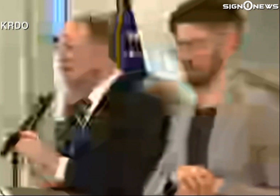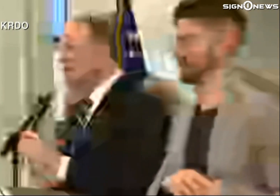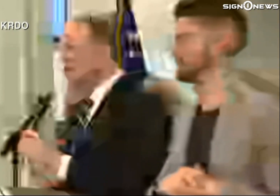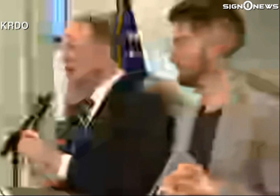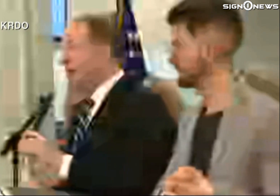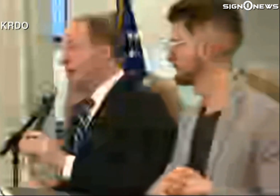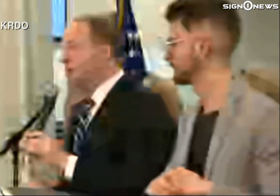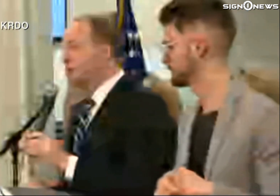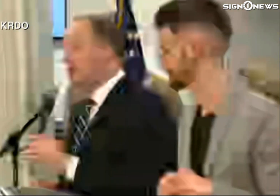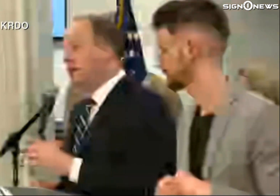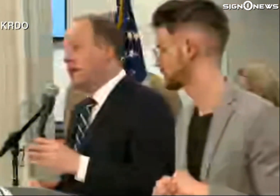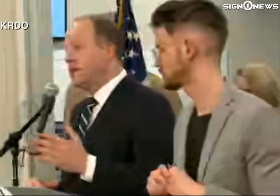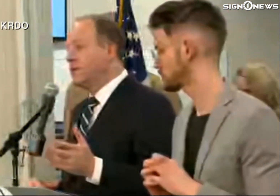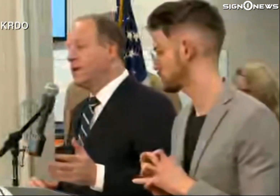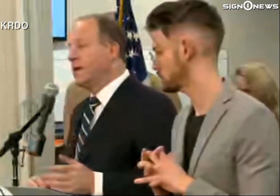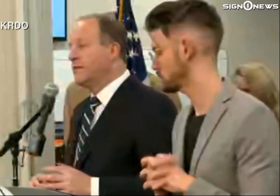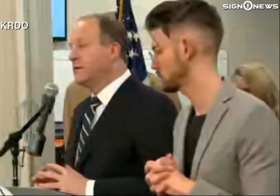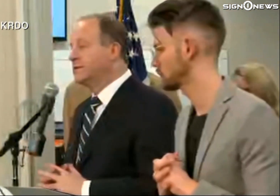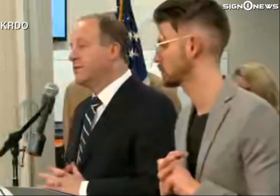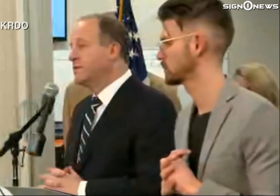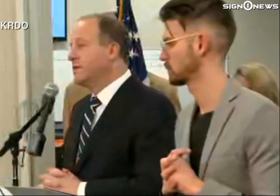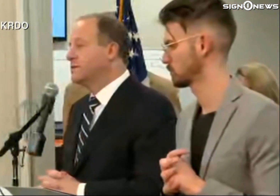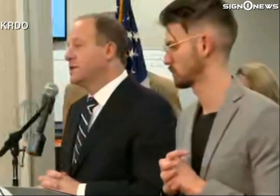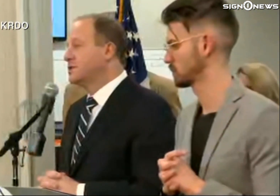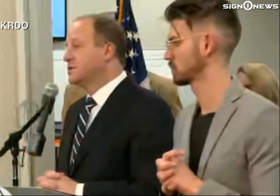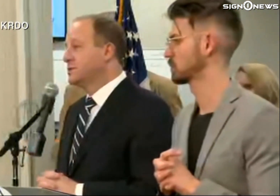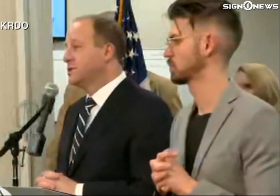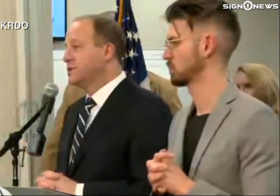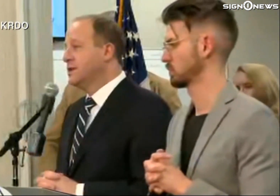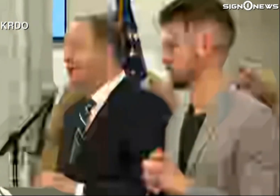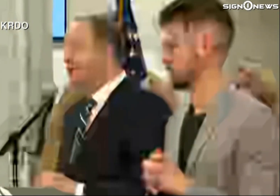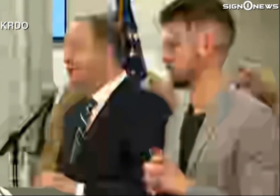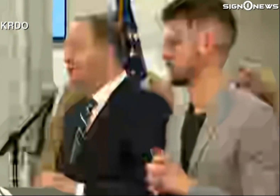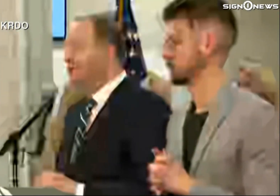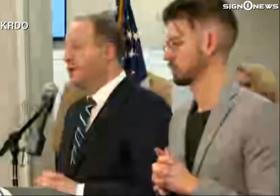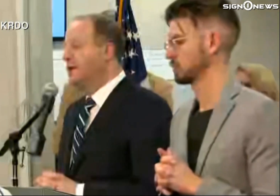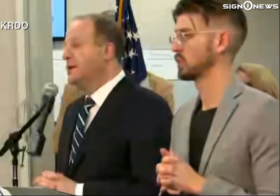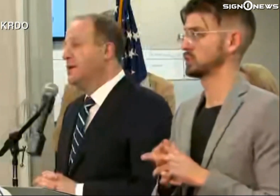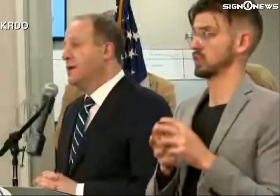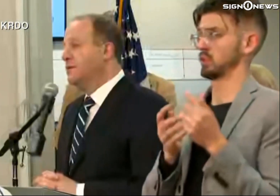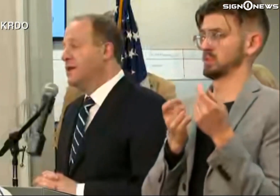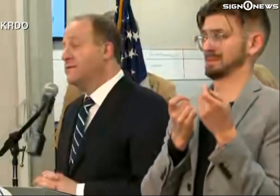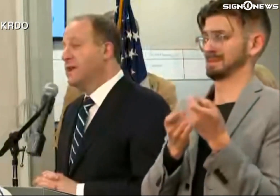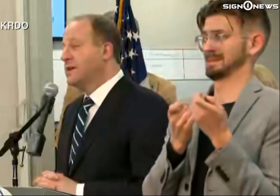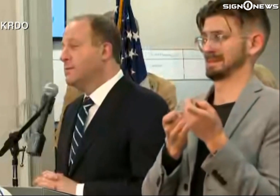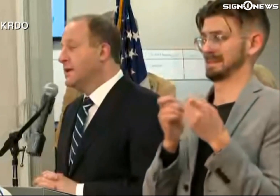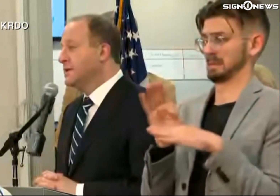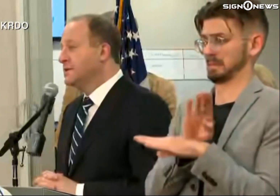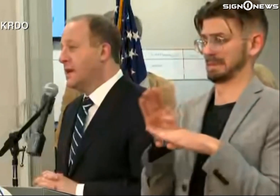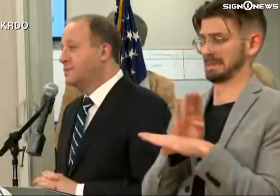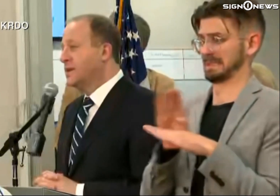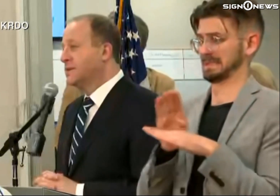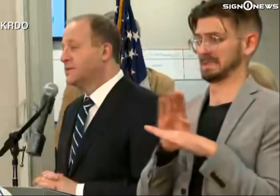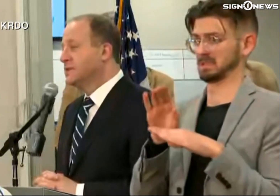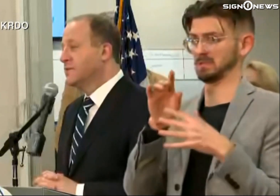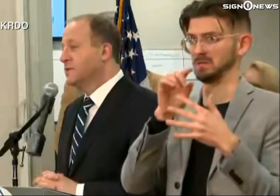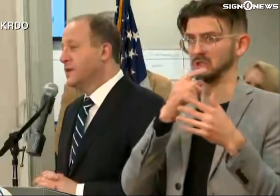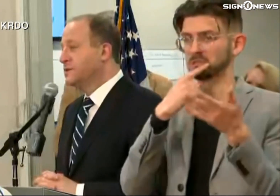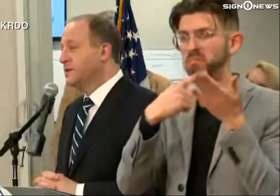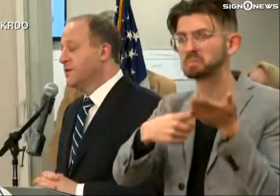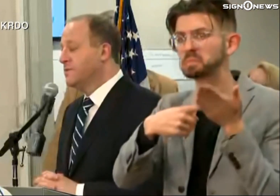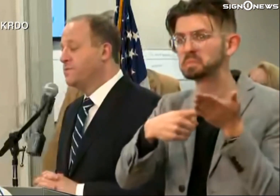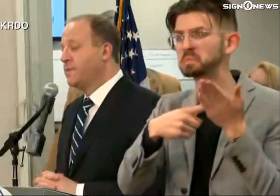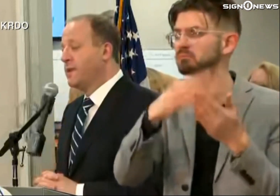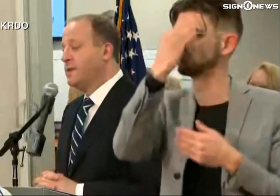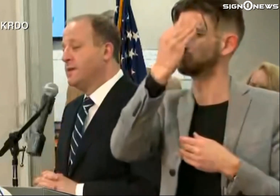been additional guidance, and we have had several conversations with the ski industry. They've taken immediate steps as of several